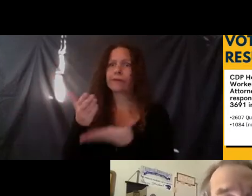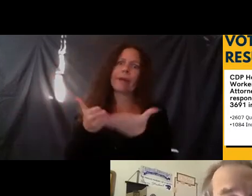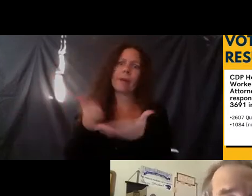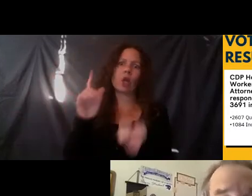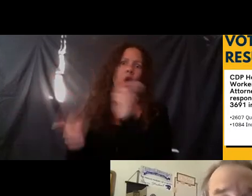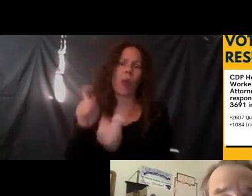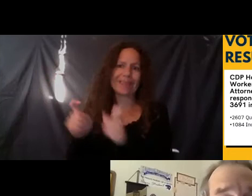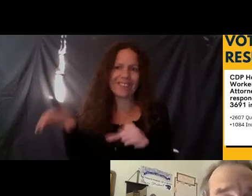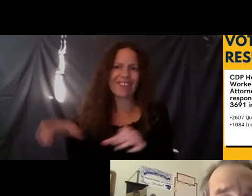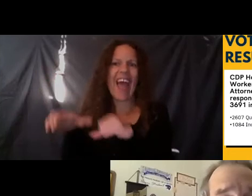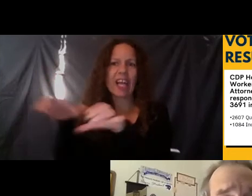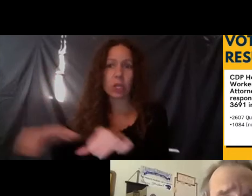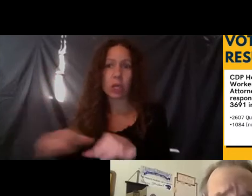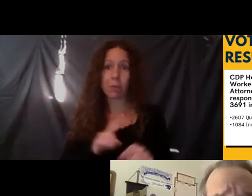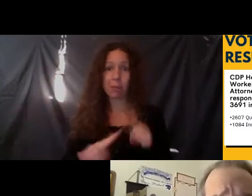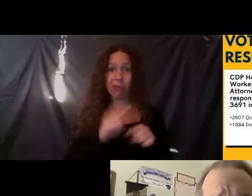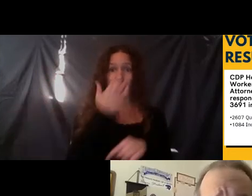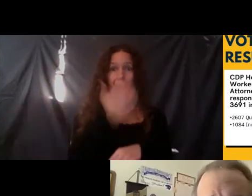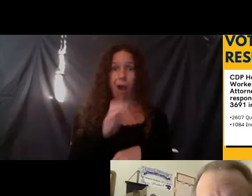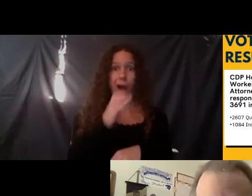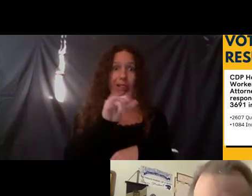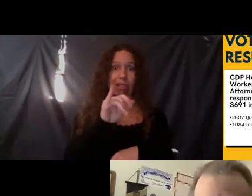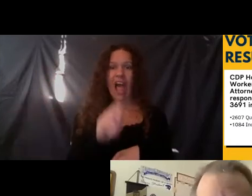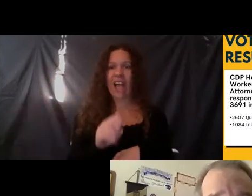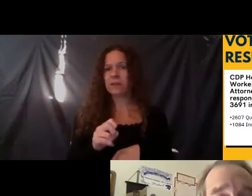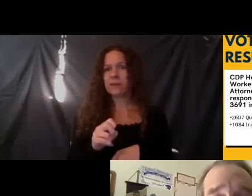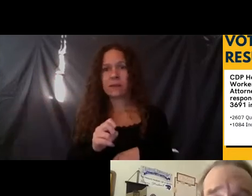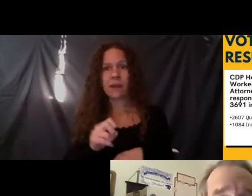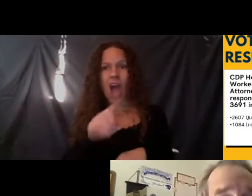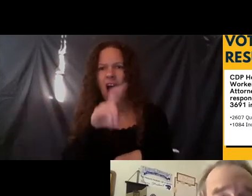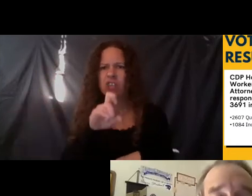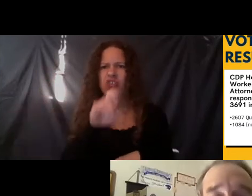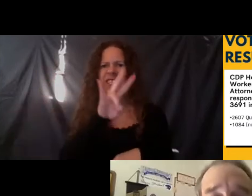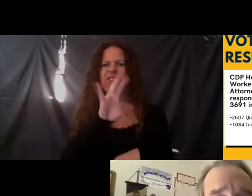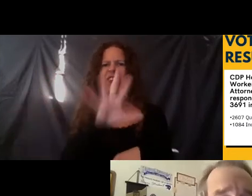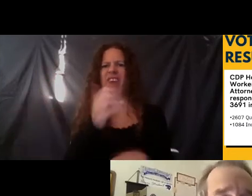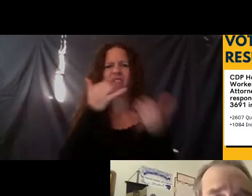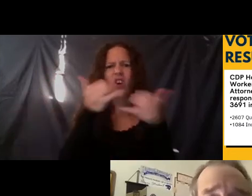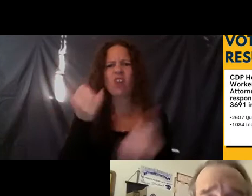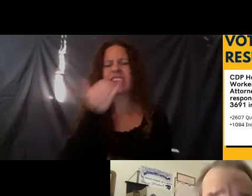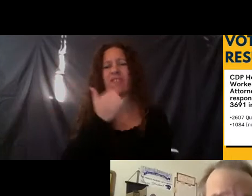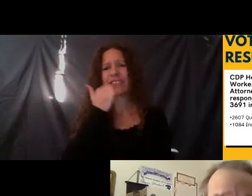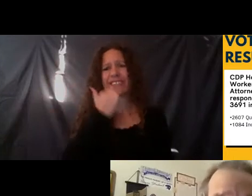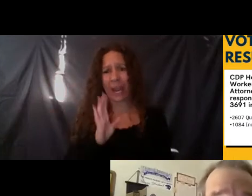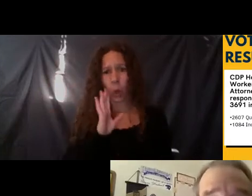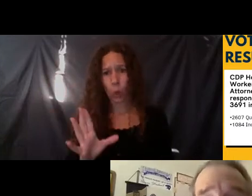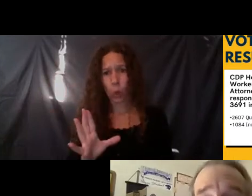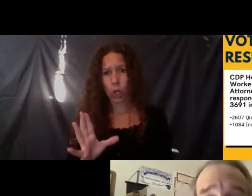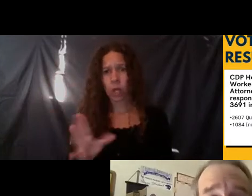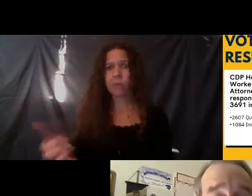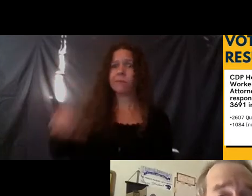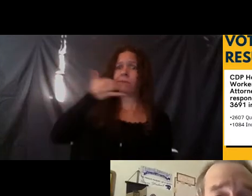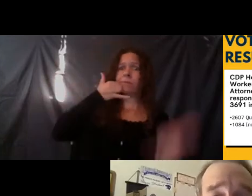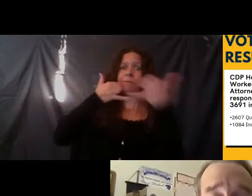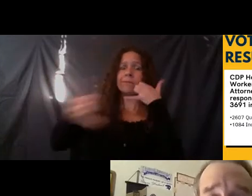average of 175 calls a day, and as I think as everyone knows, it's not just election day anymore. So we opened up the hotline